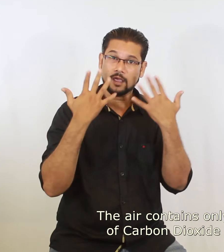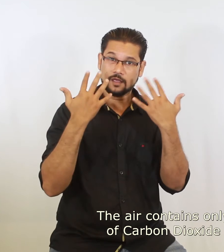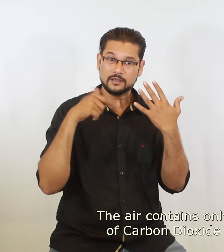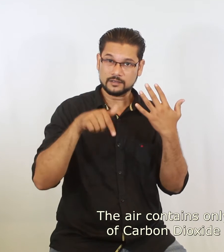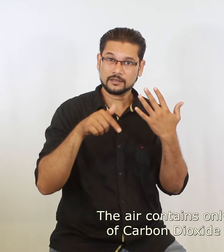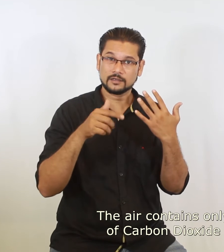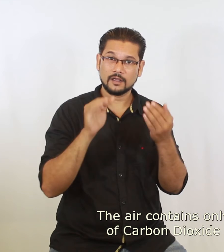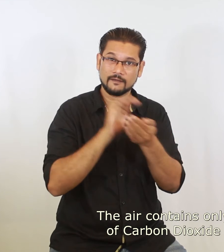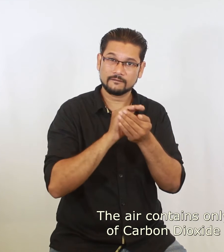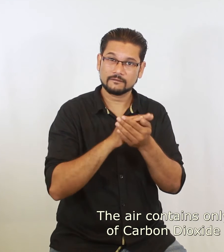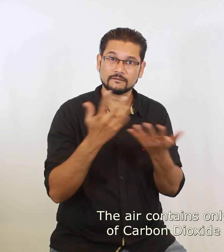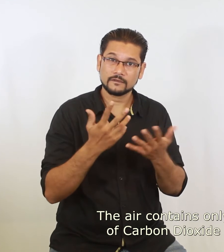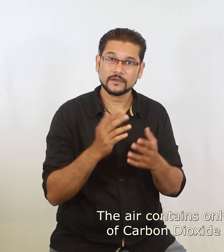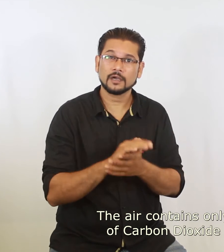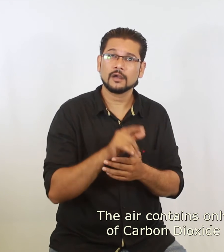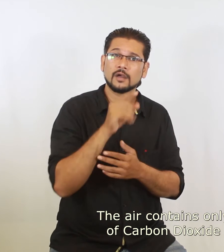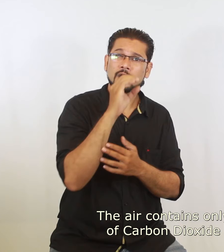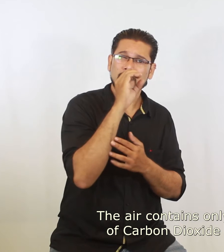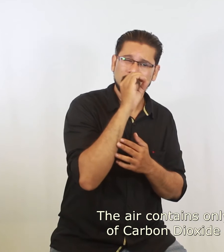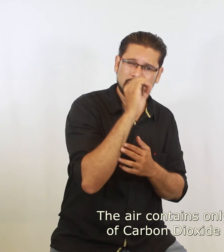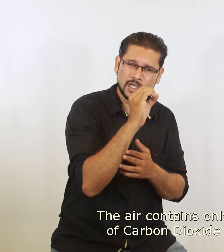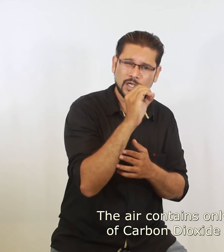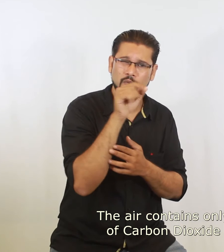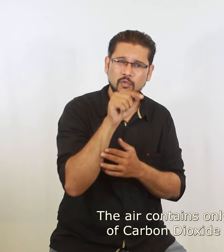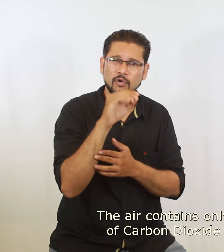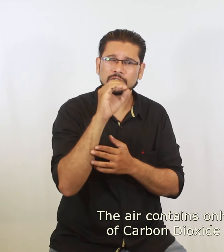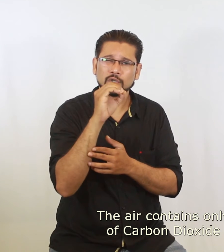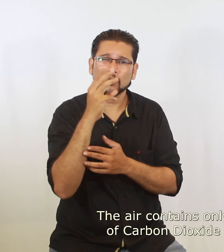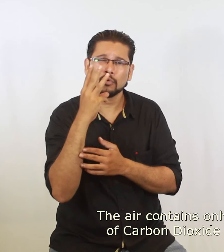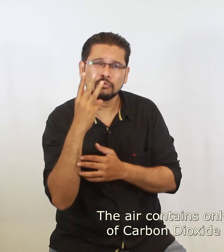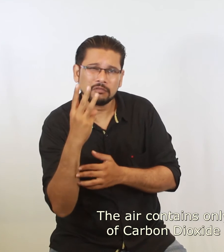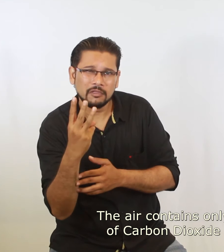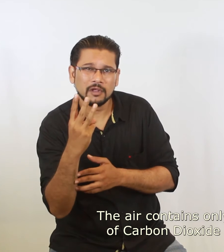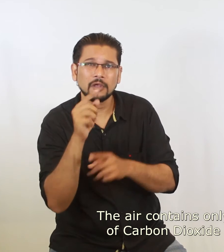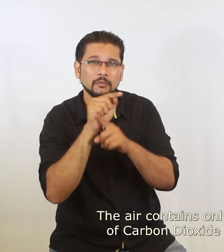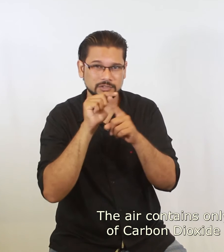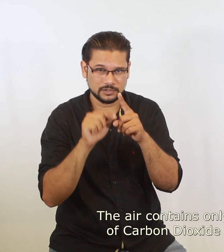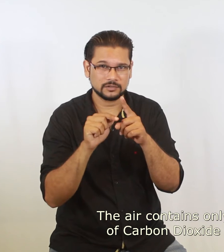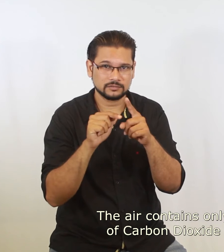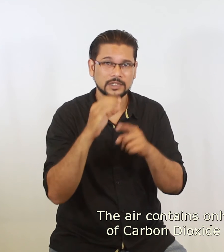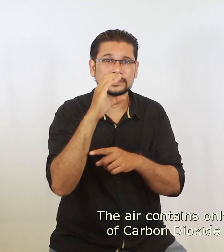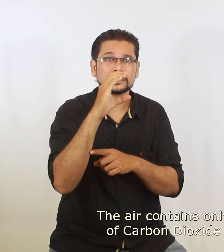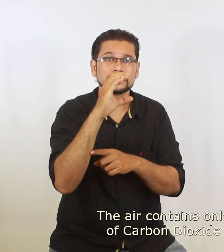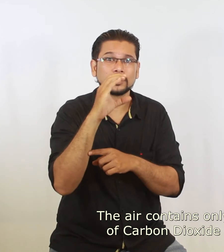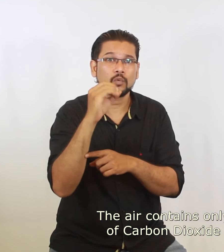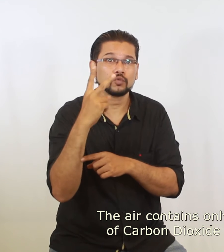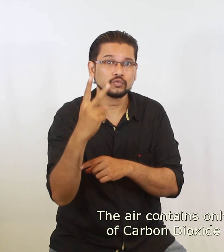The air contains only 0.03% of carbon dioxide, CO2.